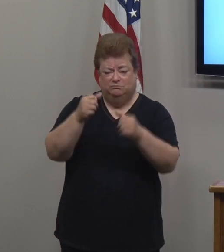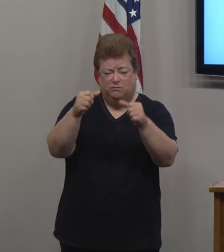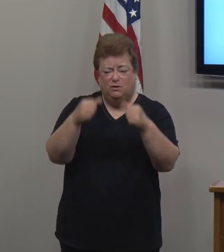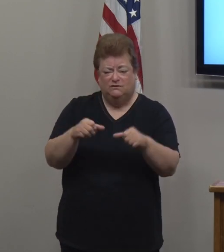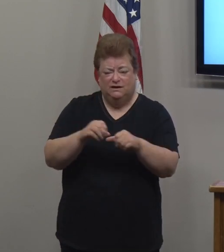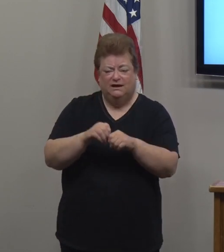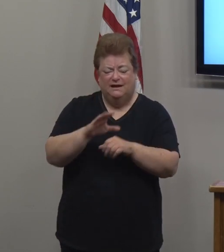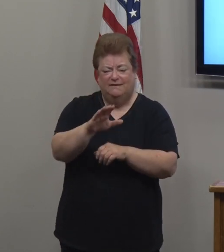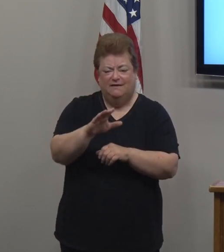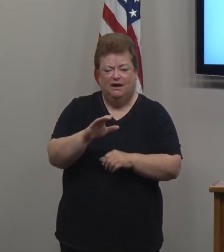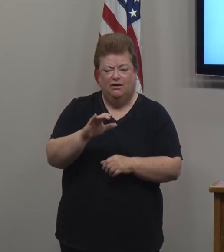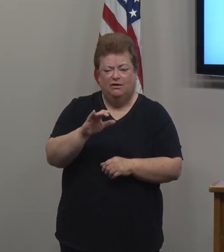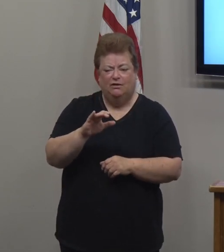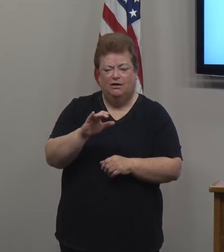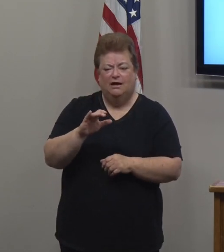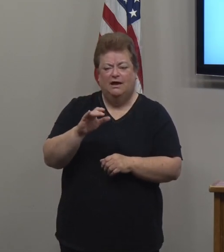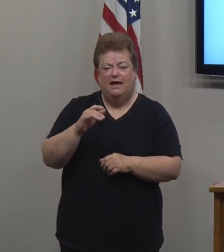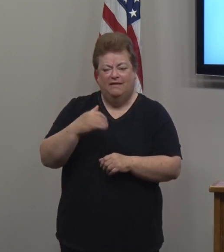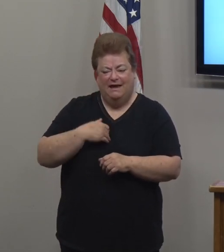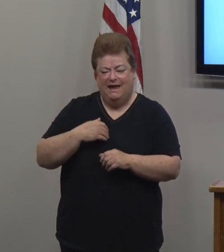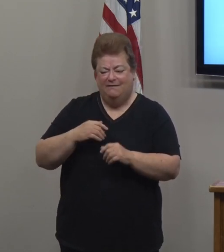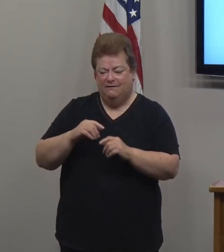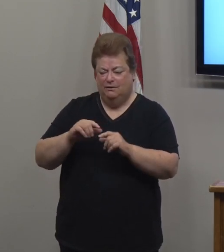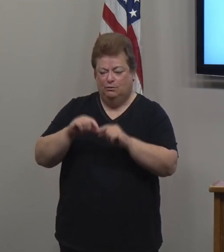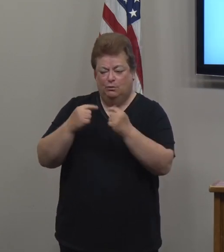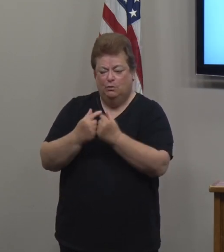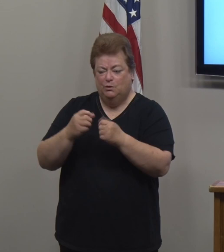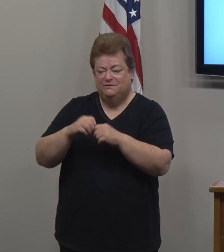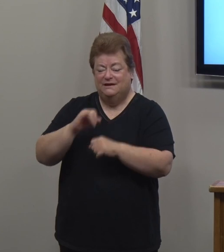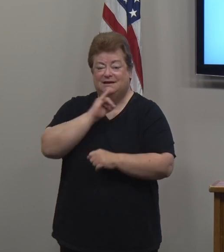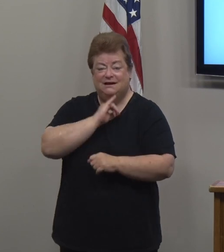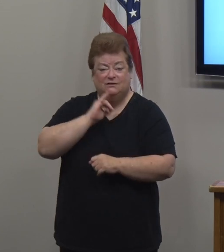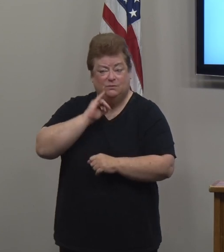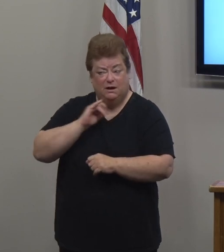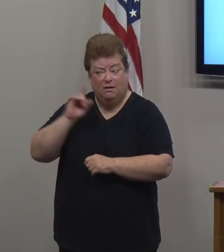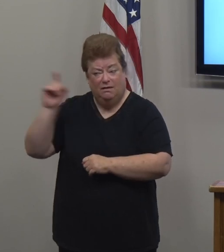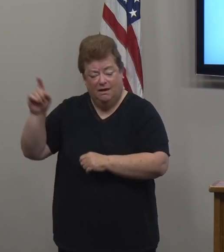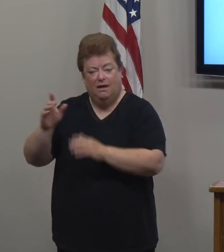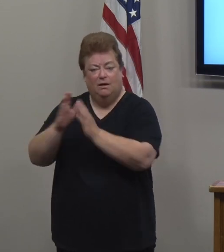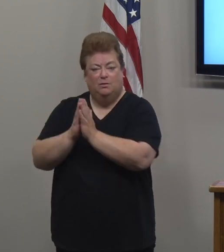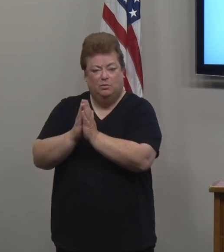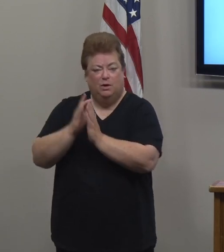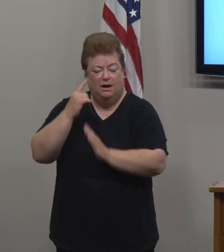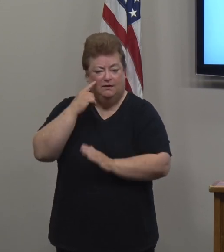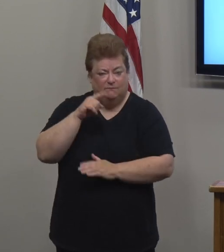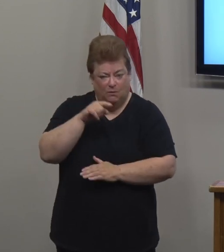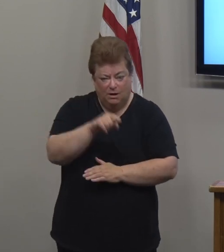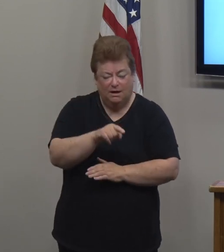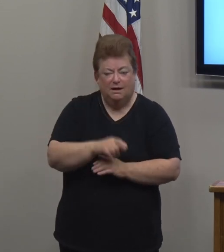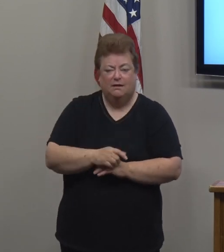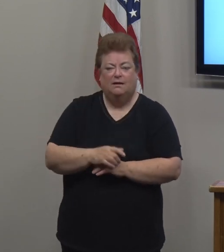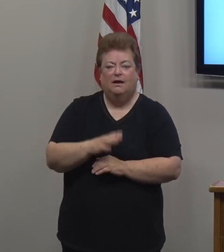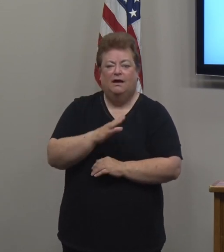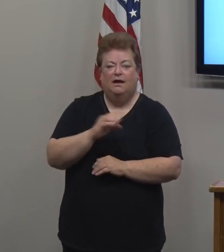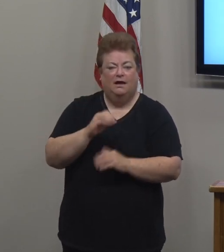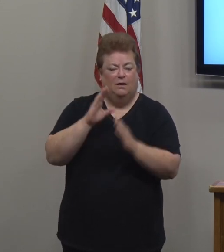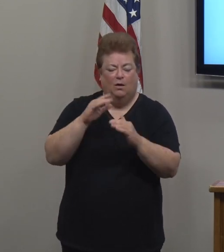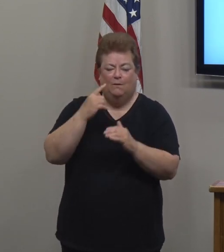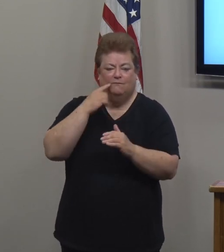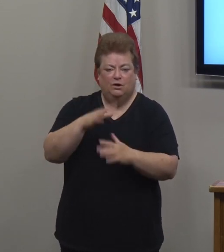there are prayer groups in Israel praying for Mario. There are also countless expressions of hope for his healing from all over the